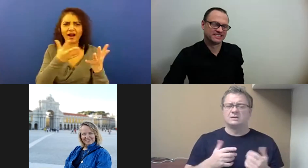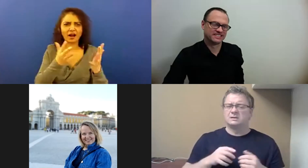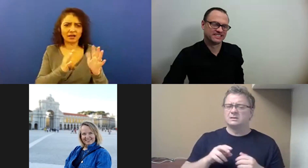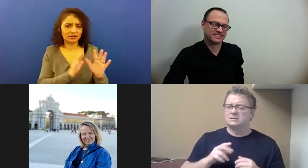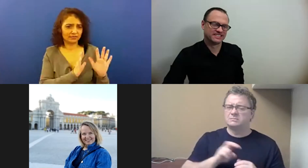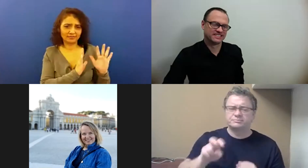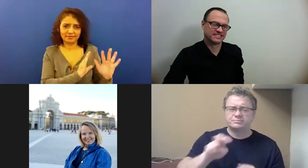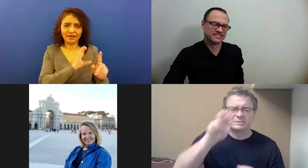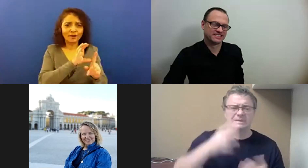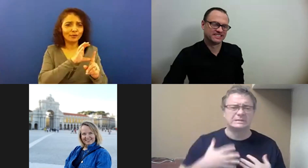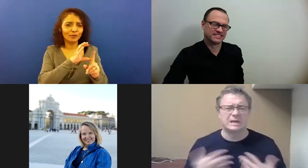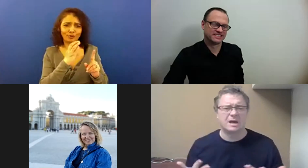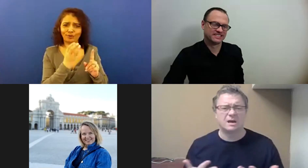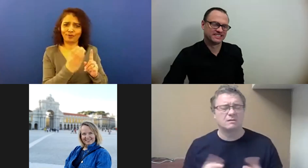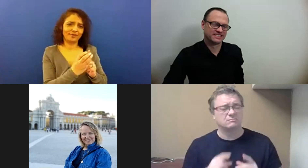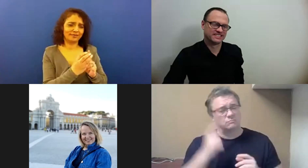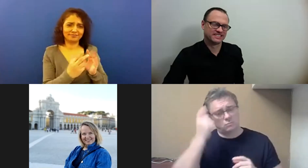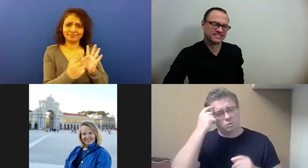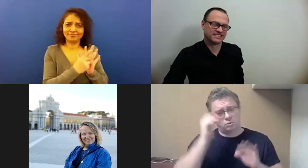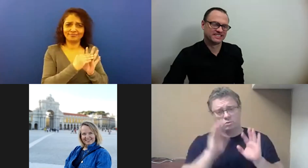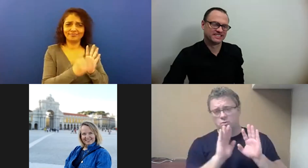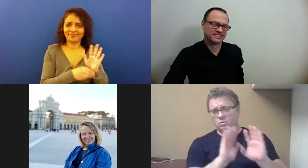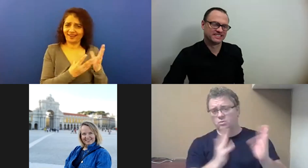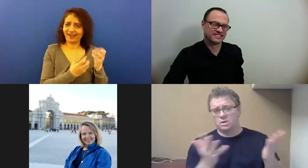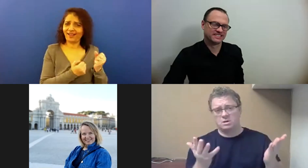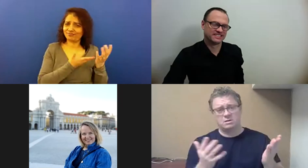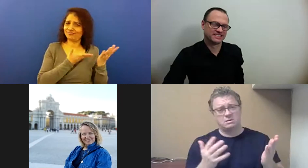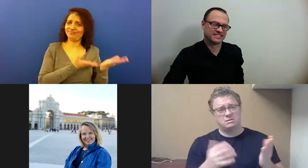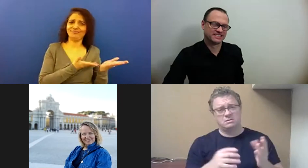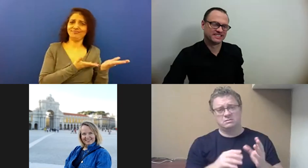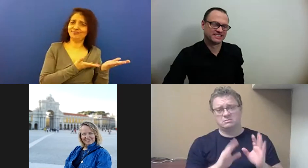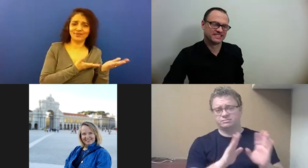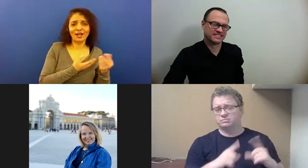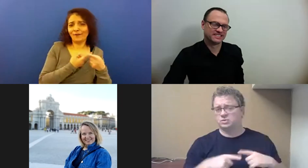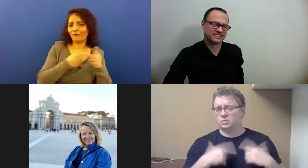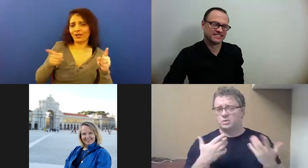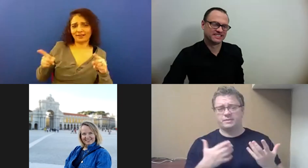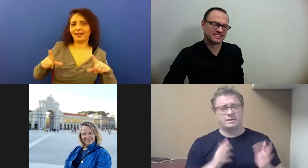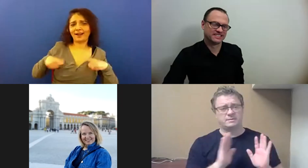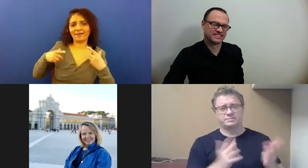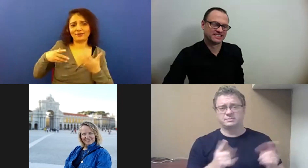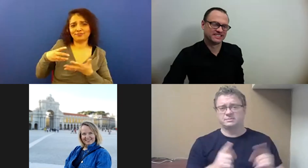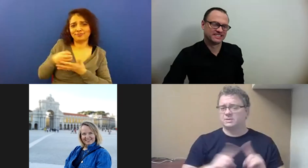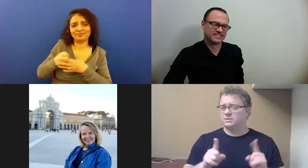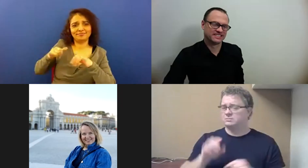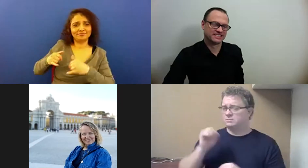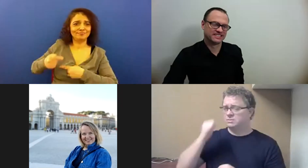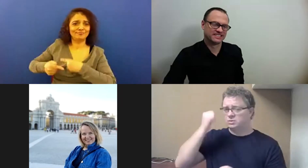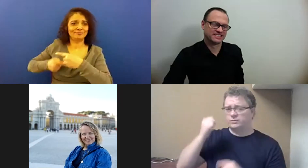Then they asked me about Sinti. Like, why are they travelers? And I told them, it's their culture, it's their